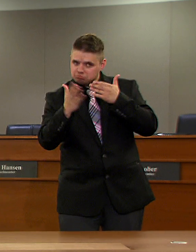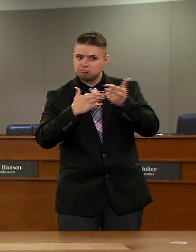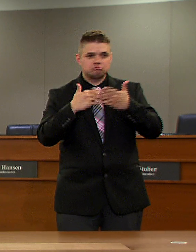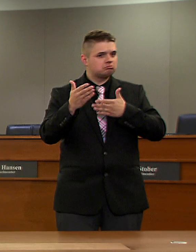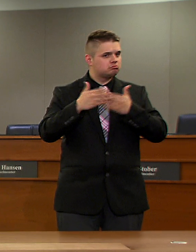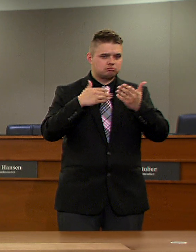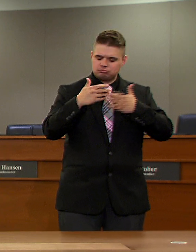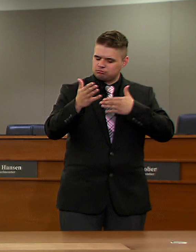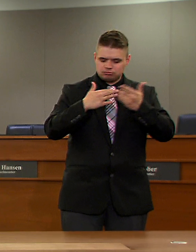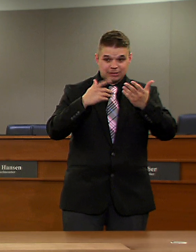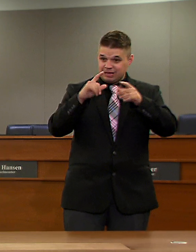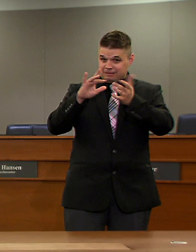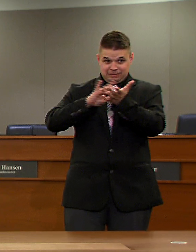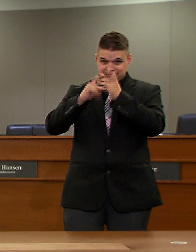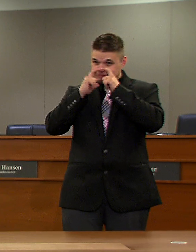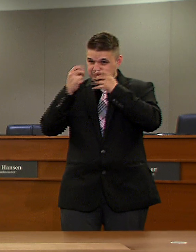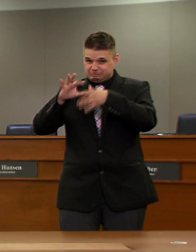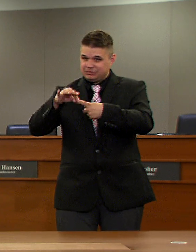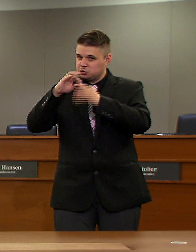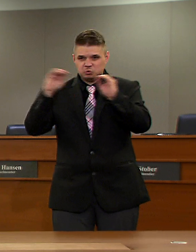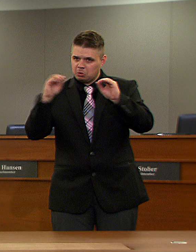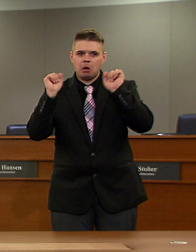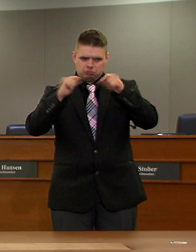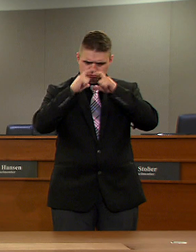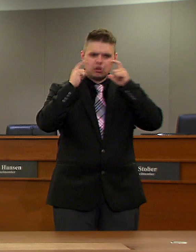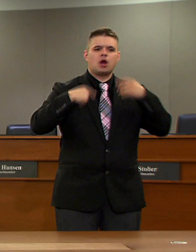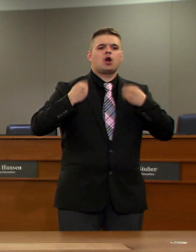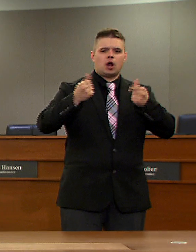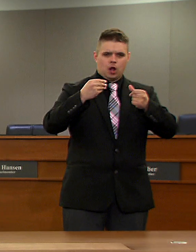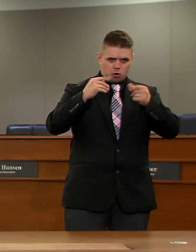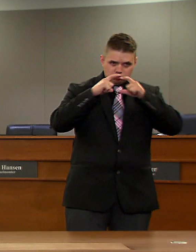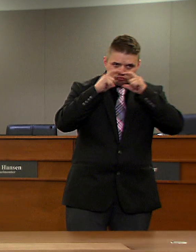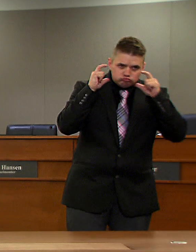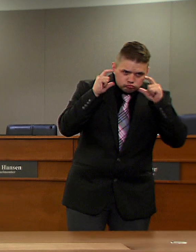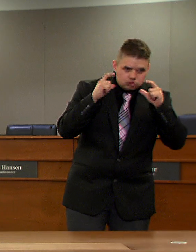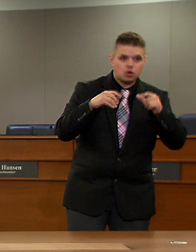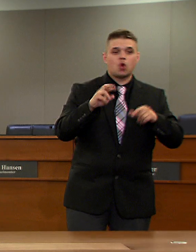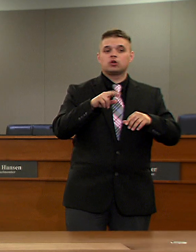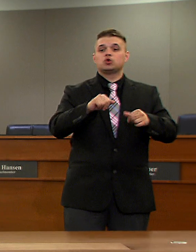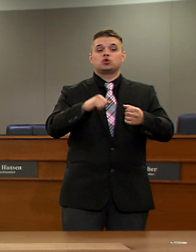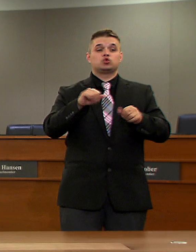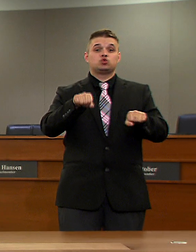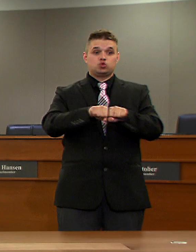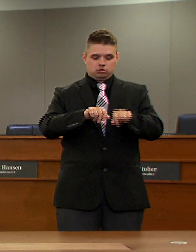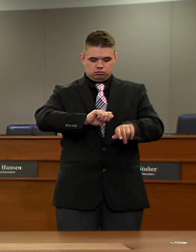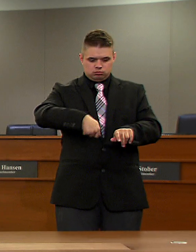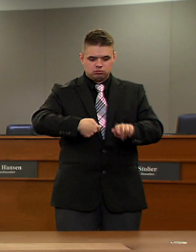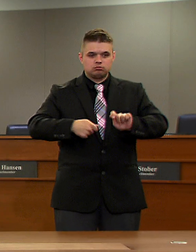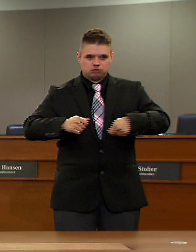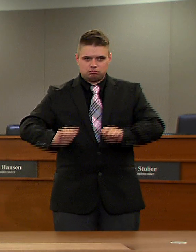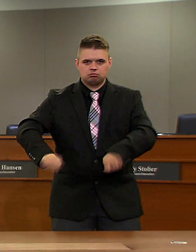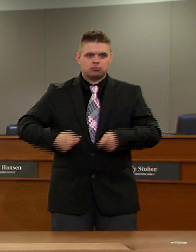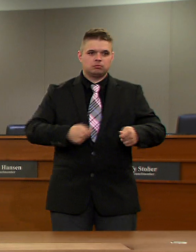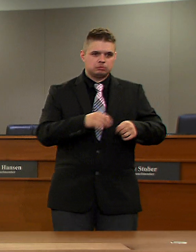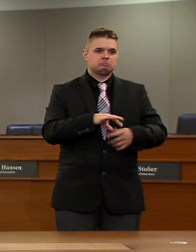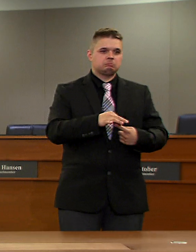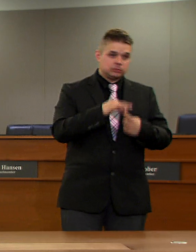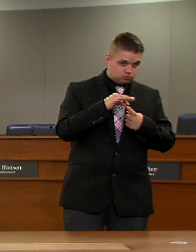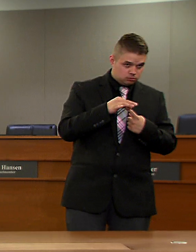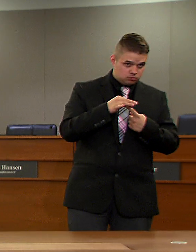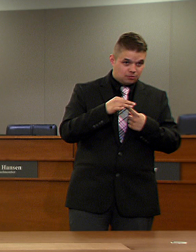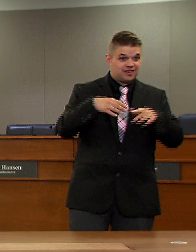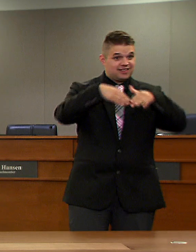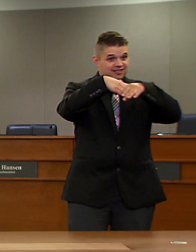and mouth, gloves, and shoe coverings, and adhere to social distancing, physical